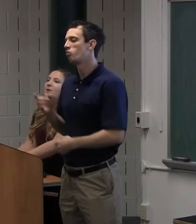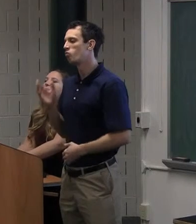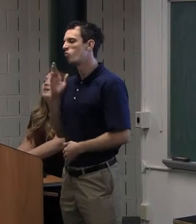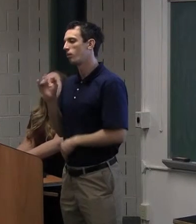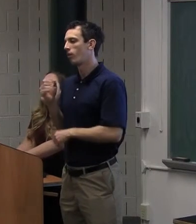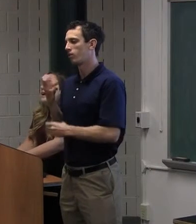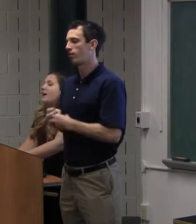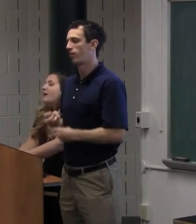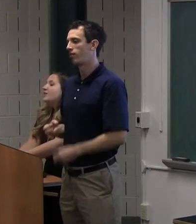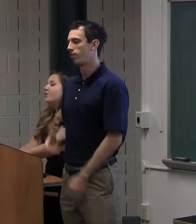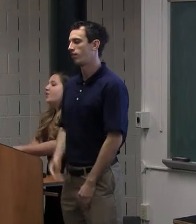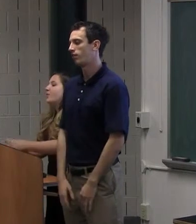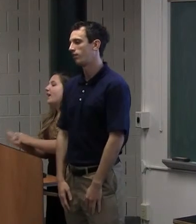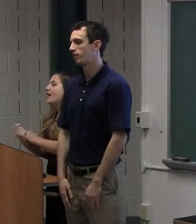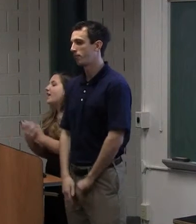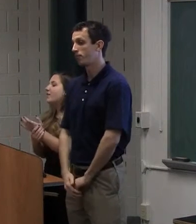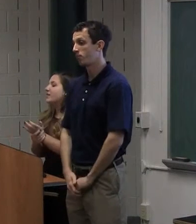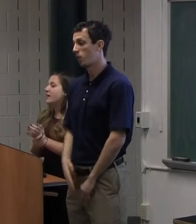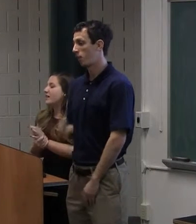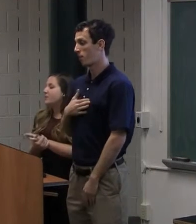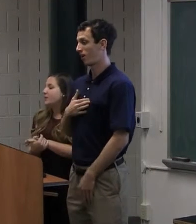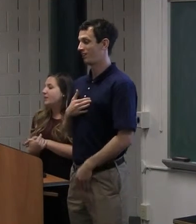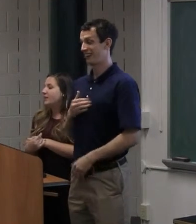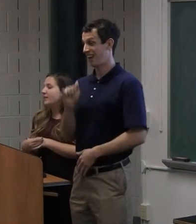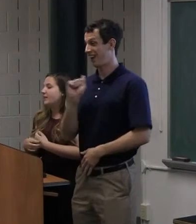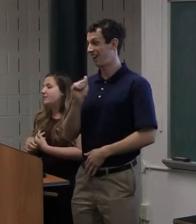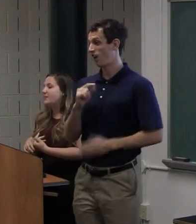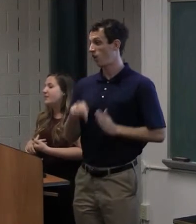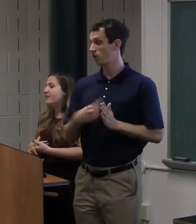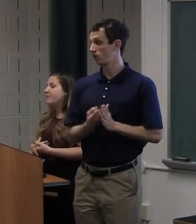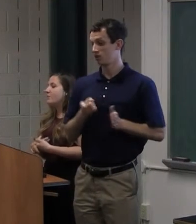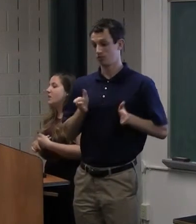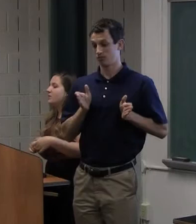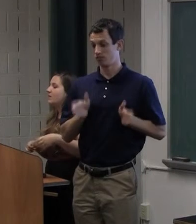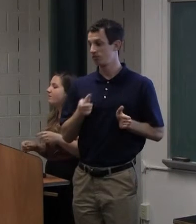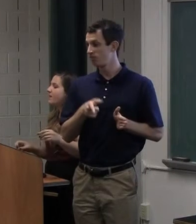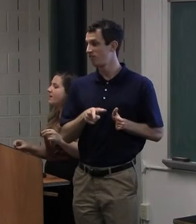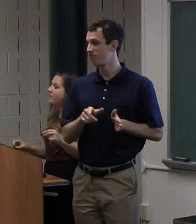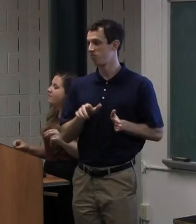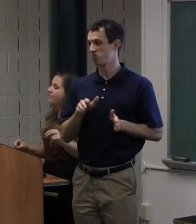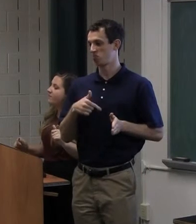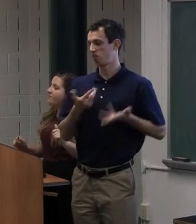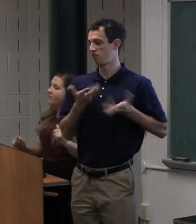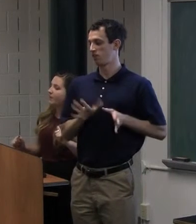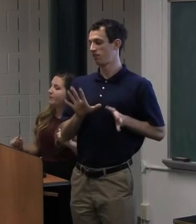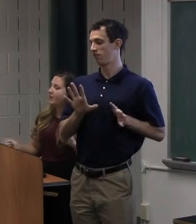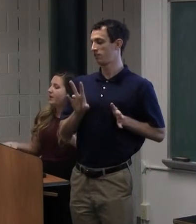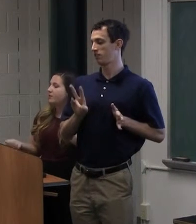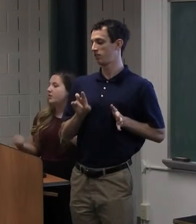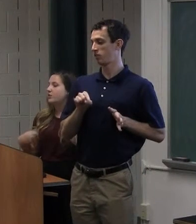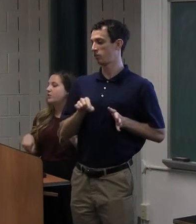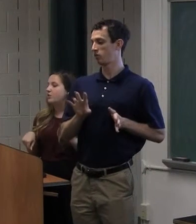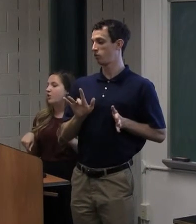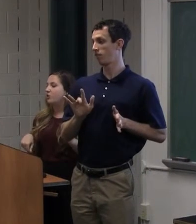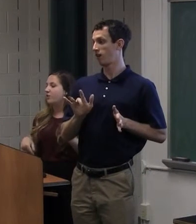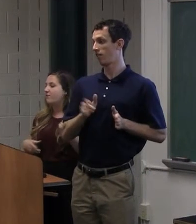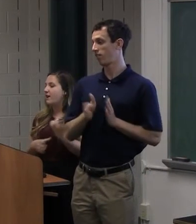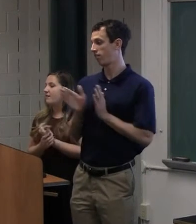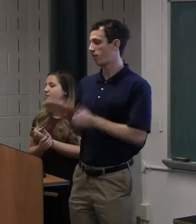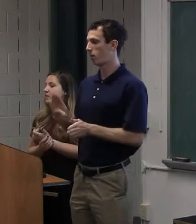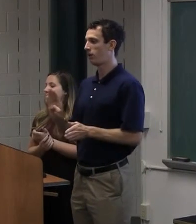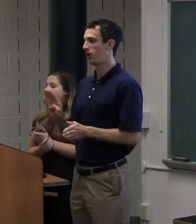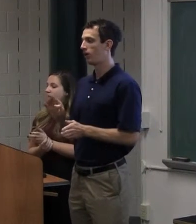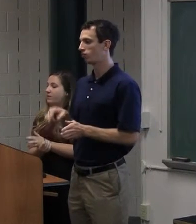internship. So for my A hours, I completed 57.25. For my B hours,